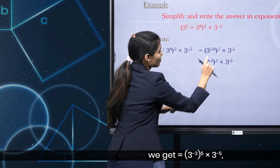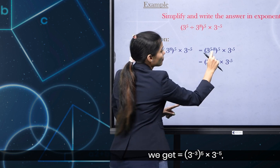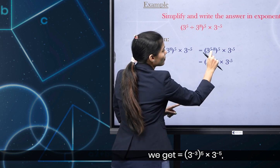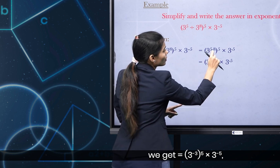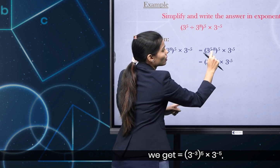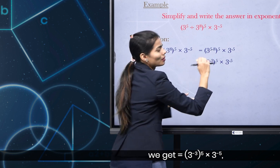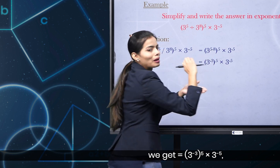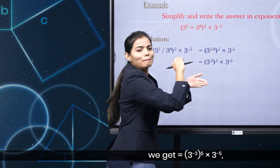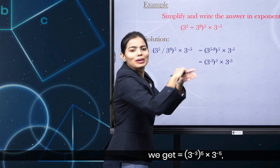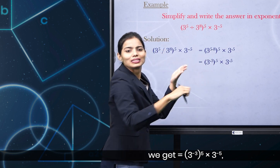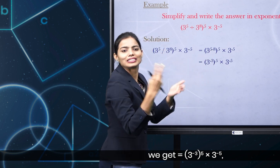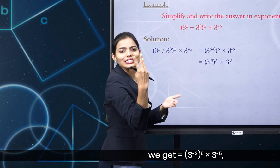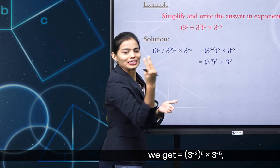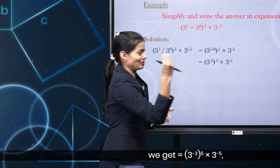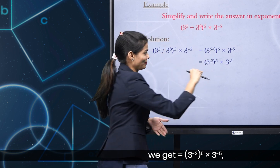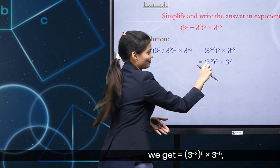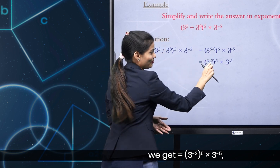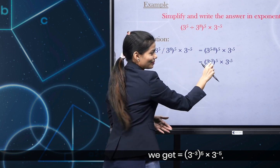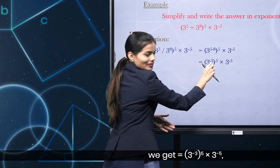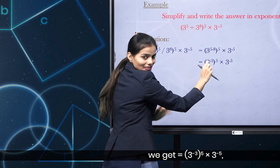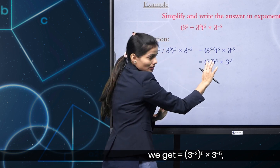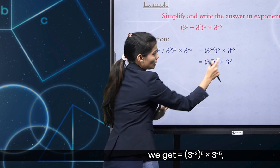5 into 3 power minus 5.